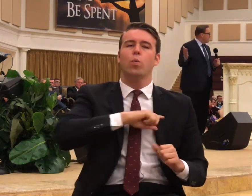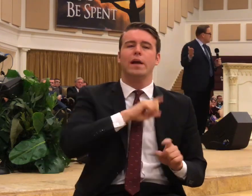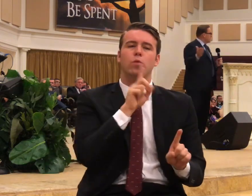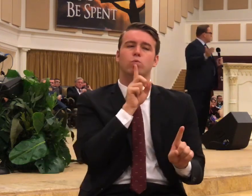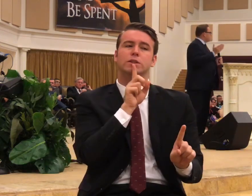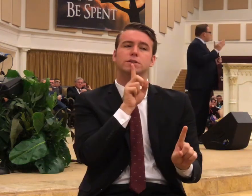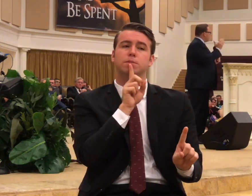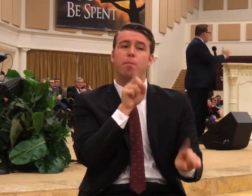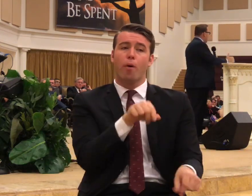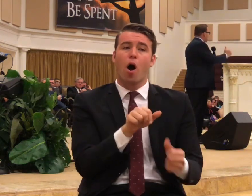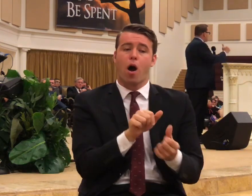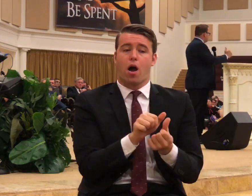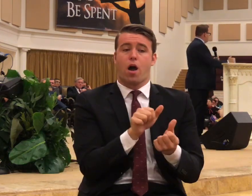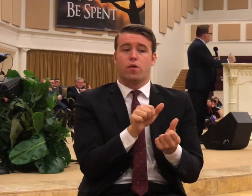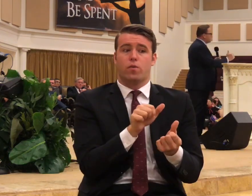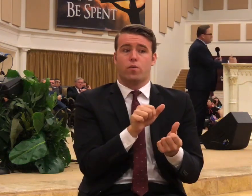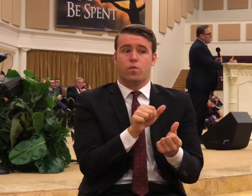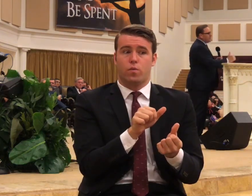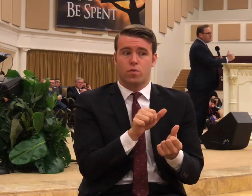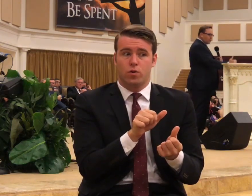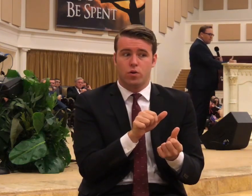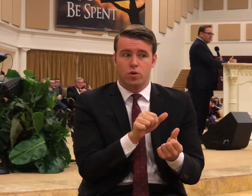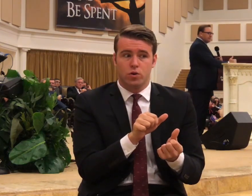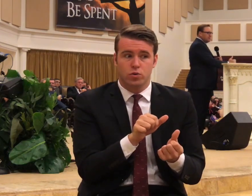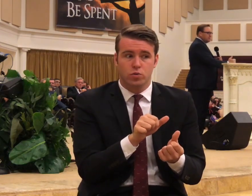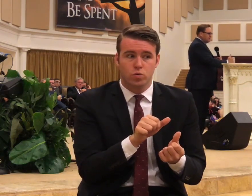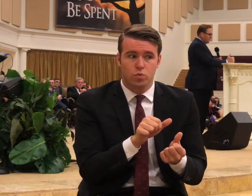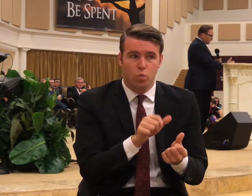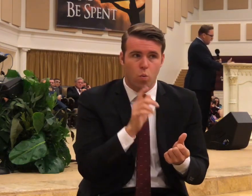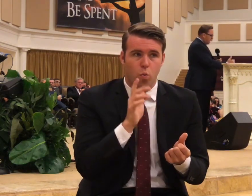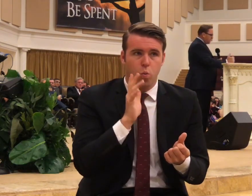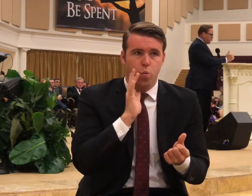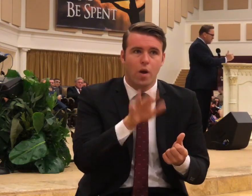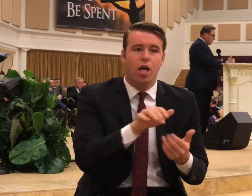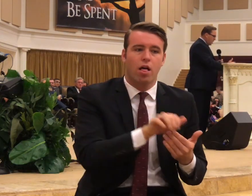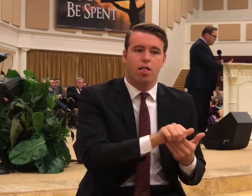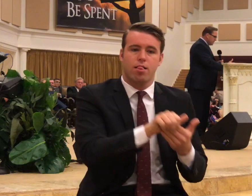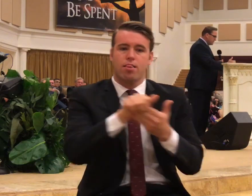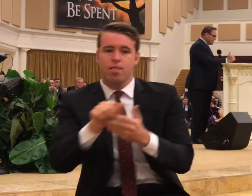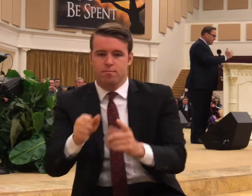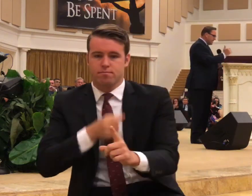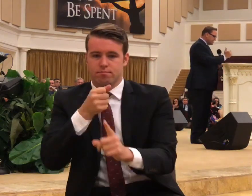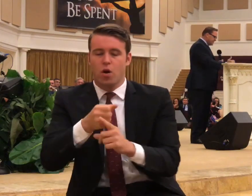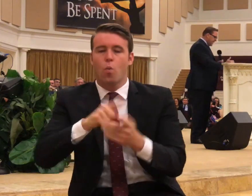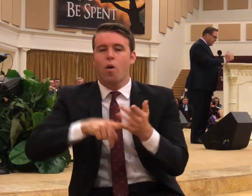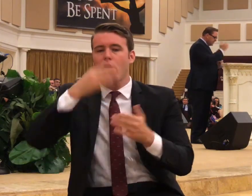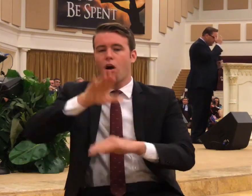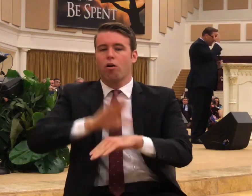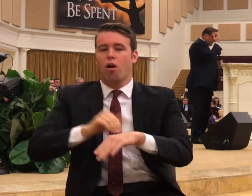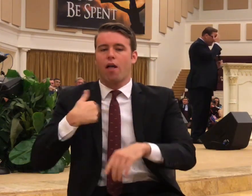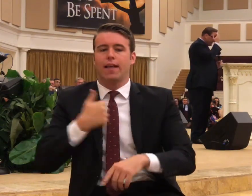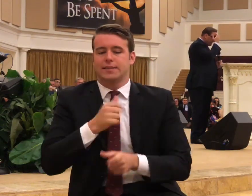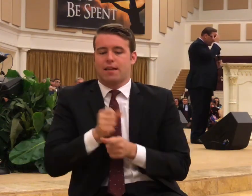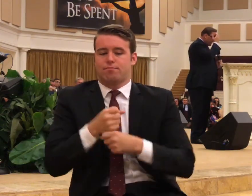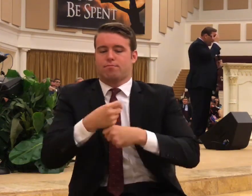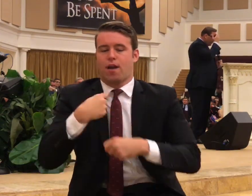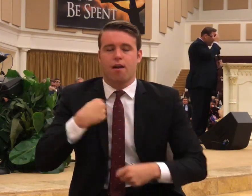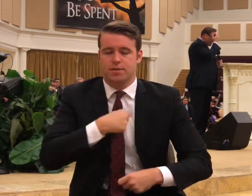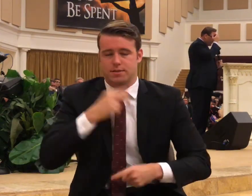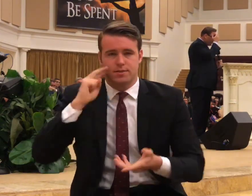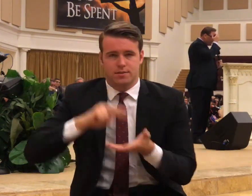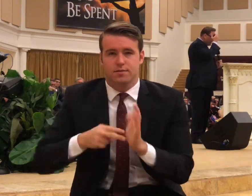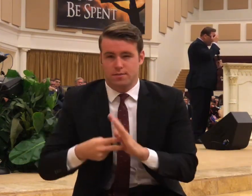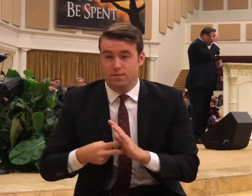respond to create us to be the man or the woman that God calls us and has designed us to be.